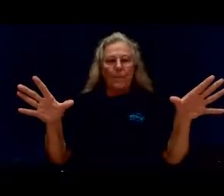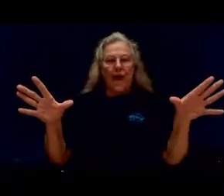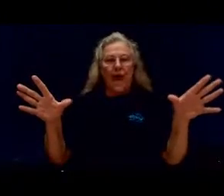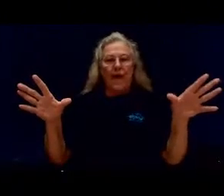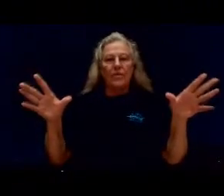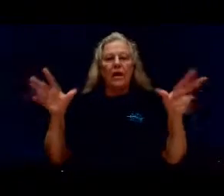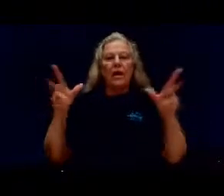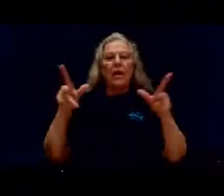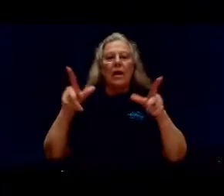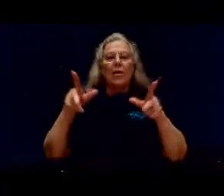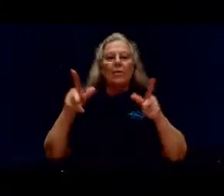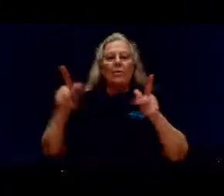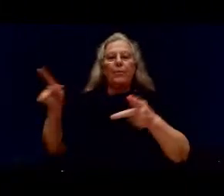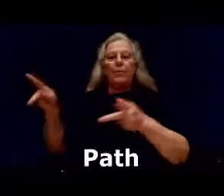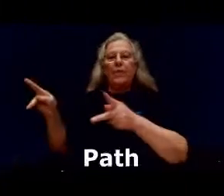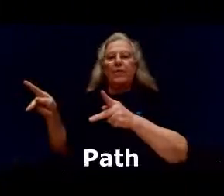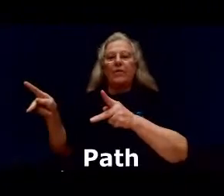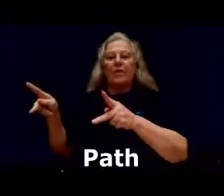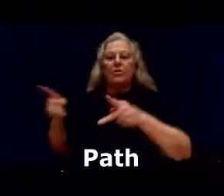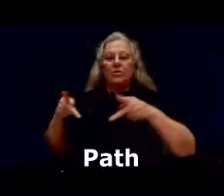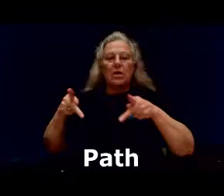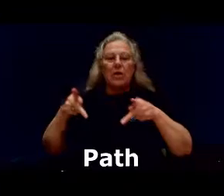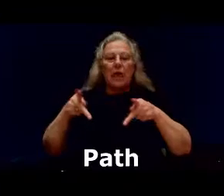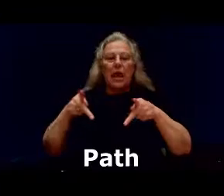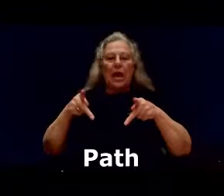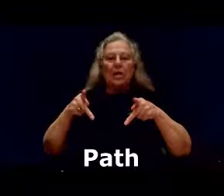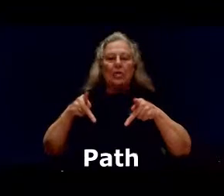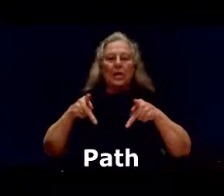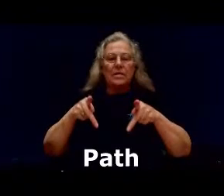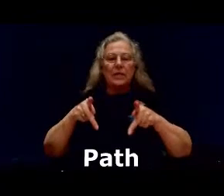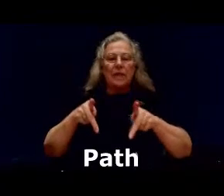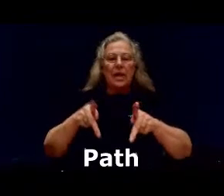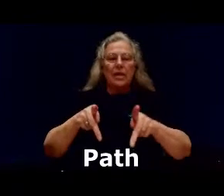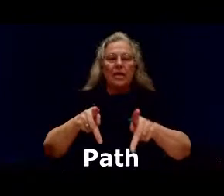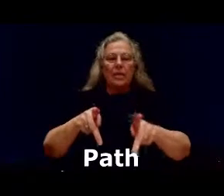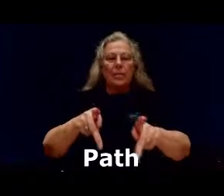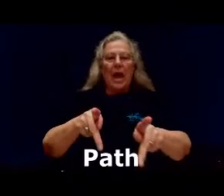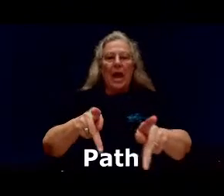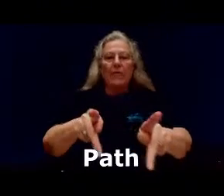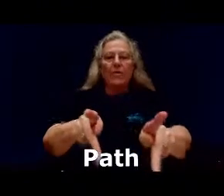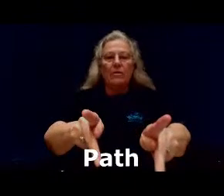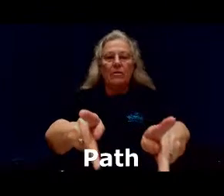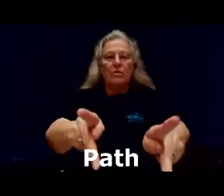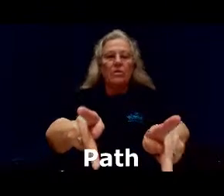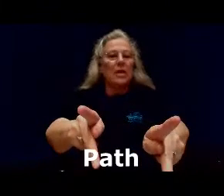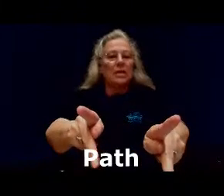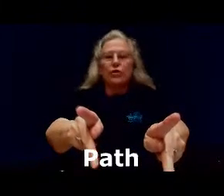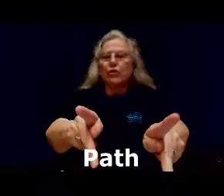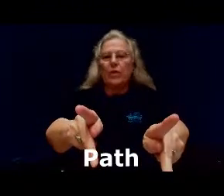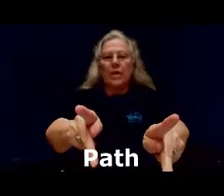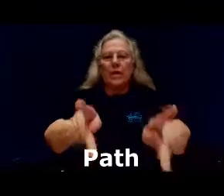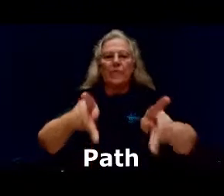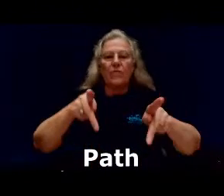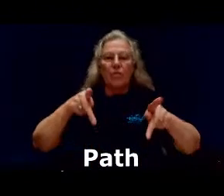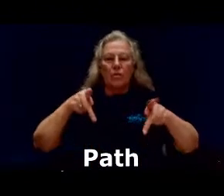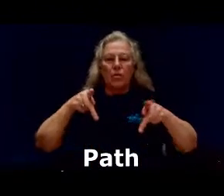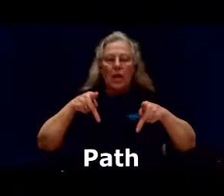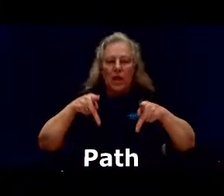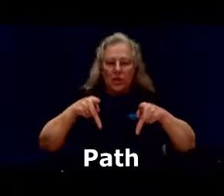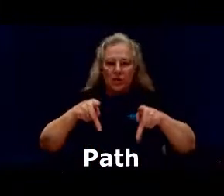Path. P fingers and you're designating that path just like street in front of you, a